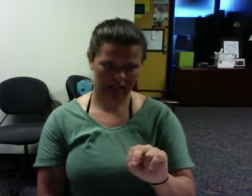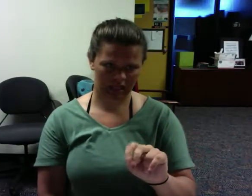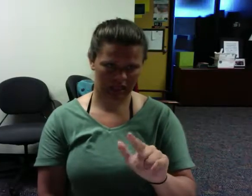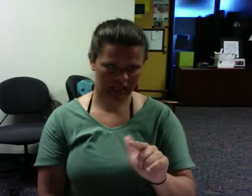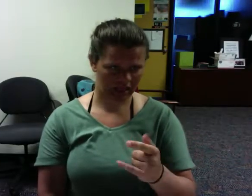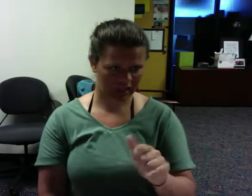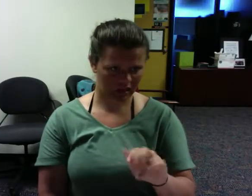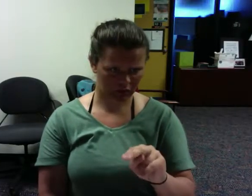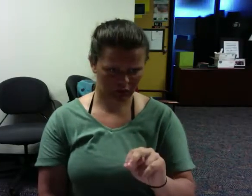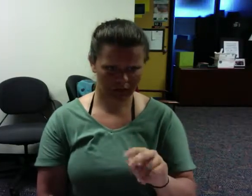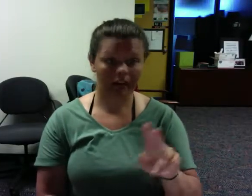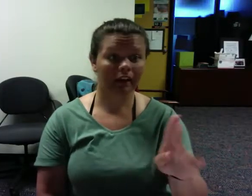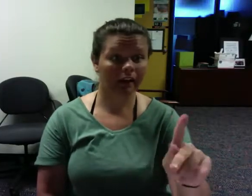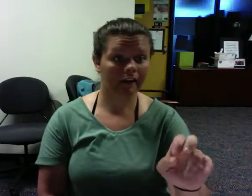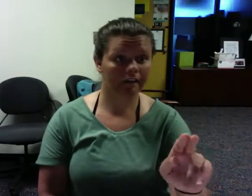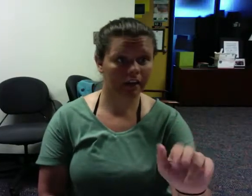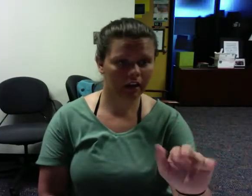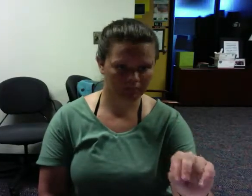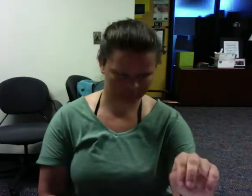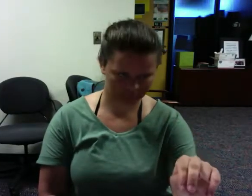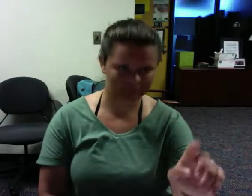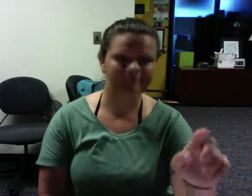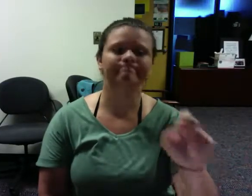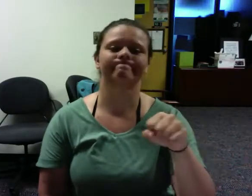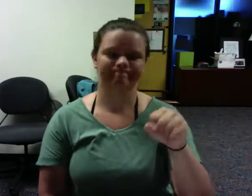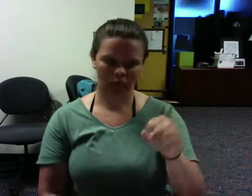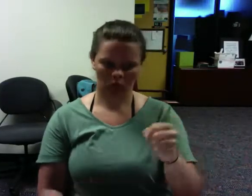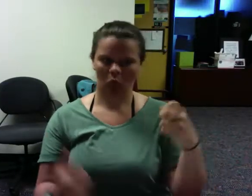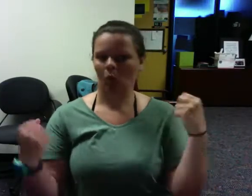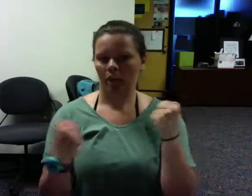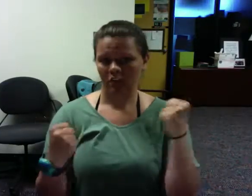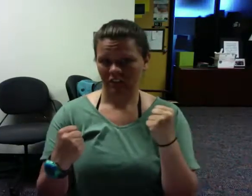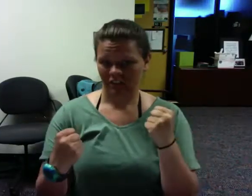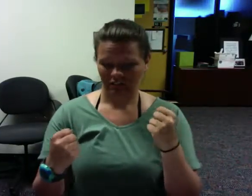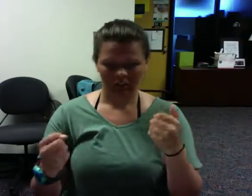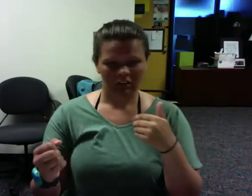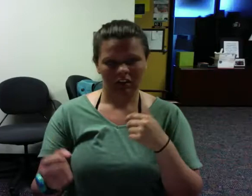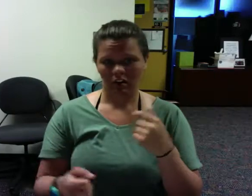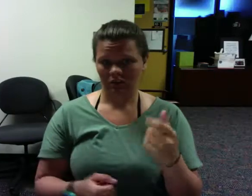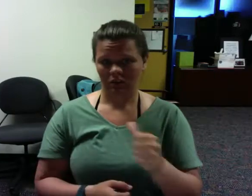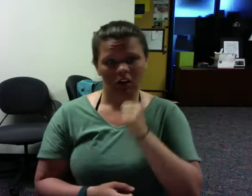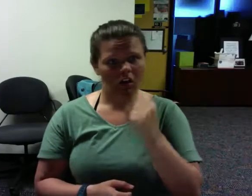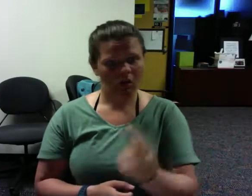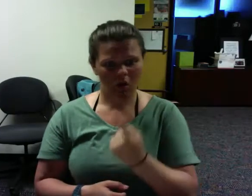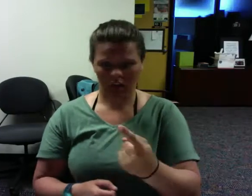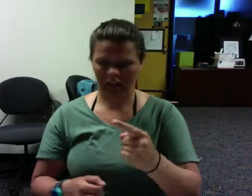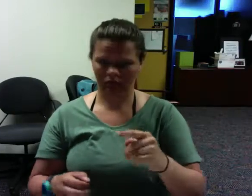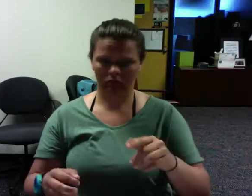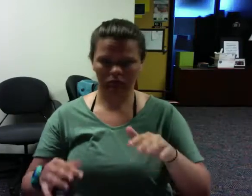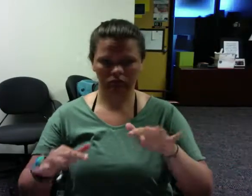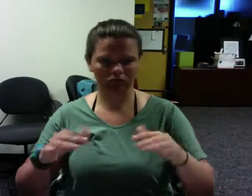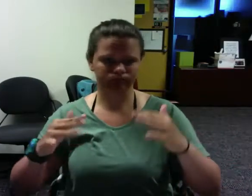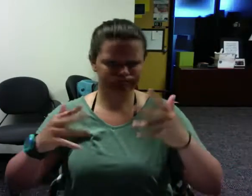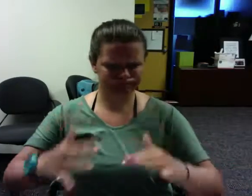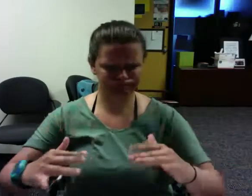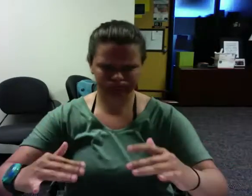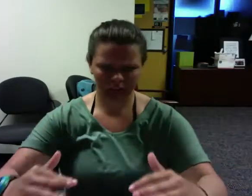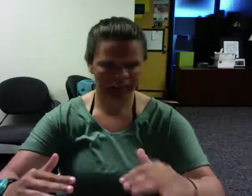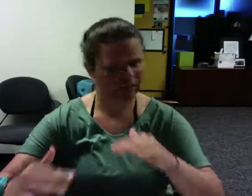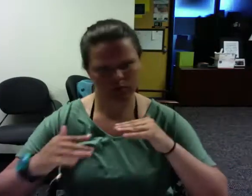only rough terrain to get over, but now they've got bad weather to deal with. But he's very speedy. He gets those cannons down to